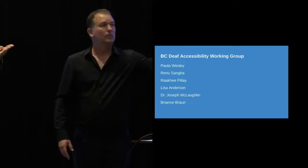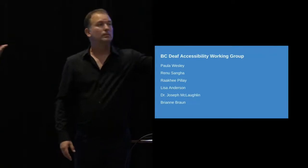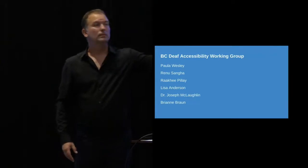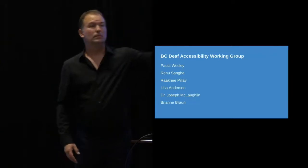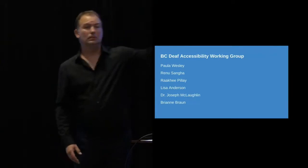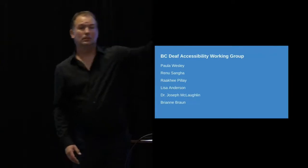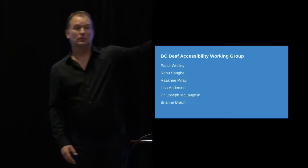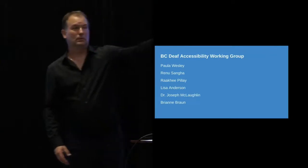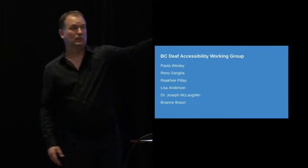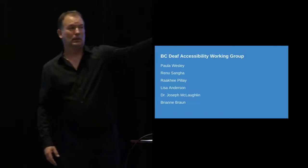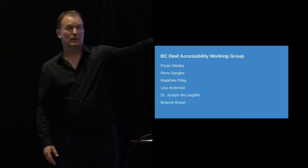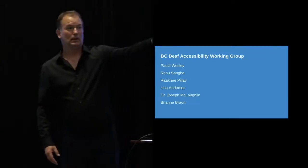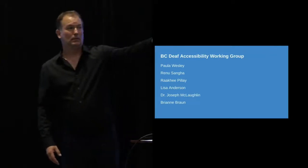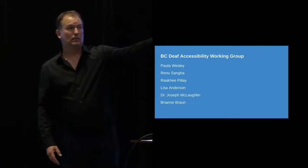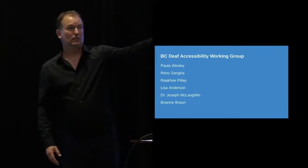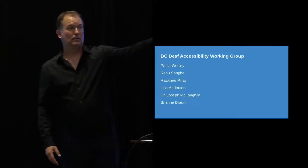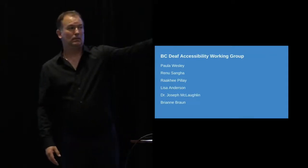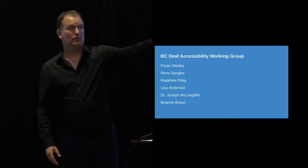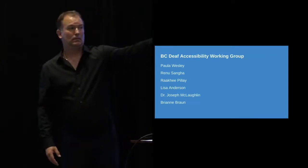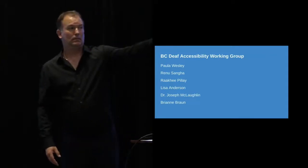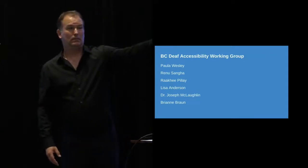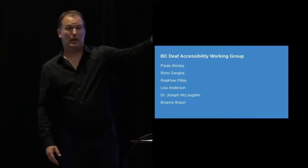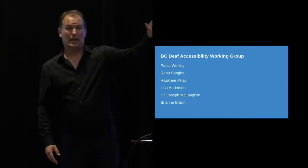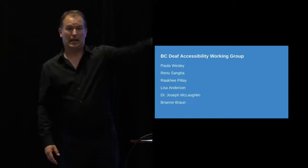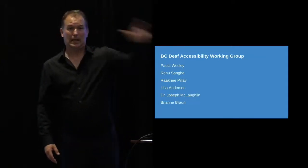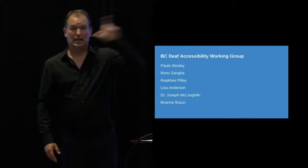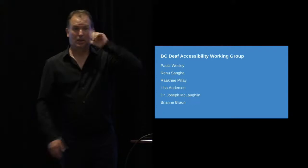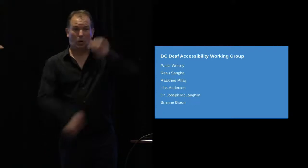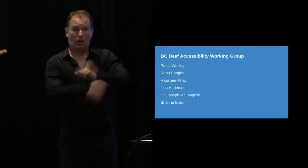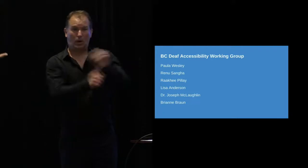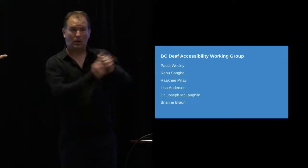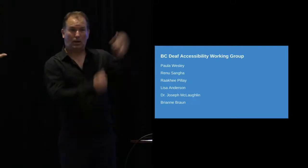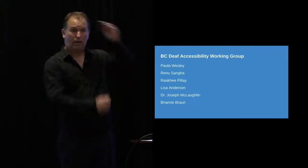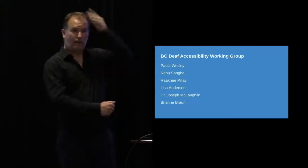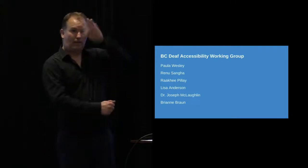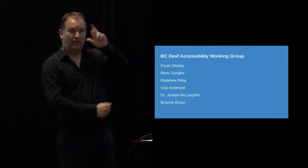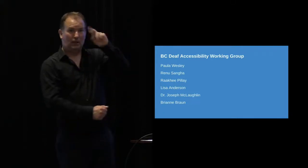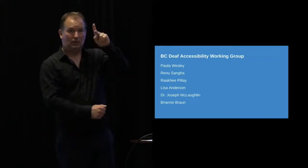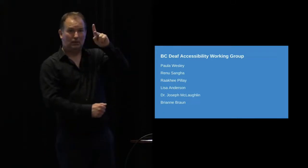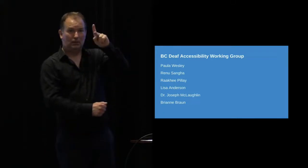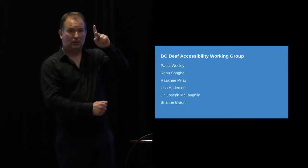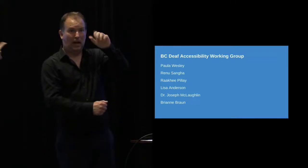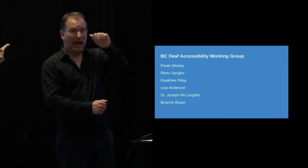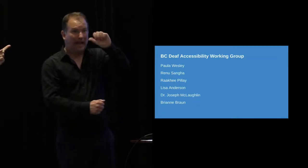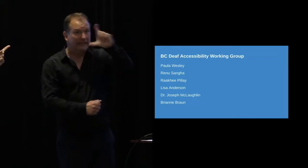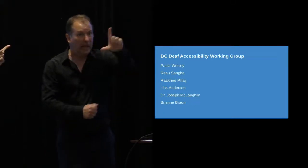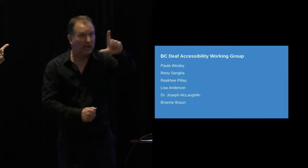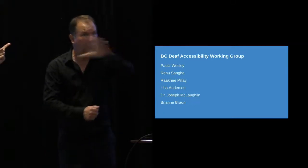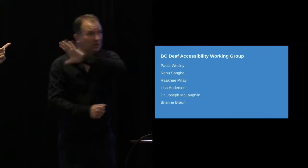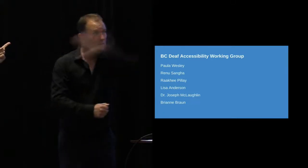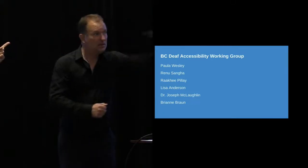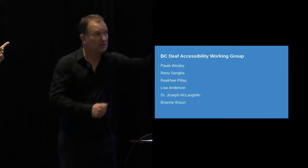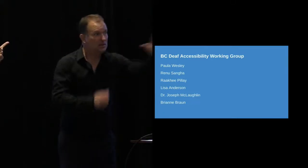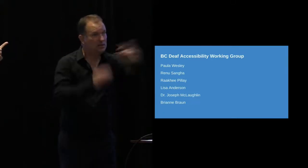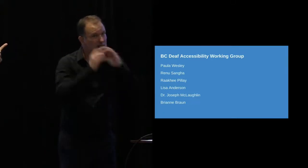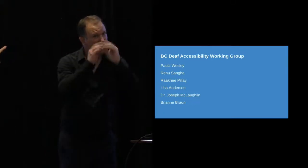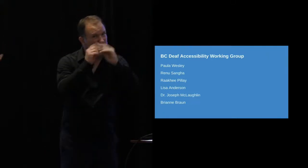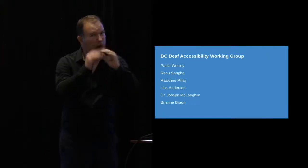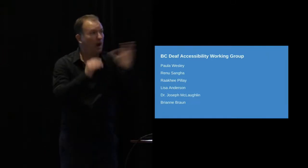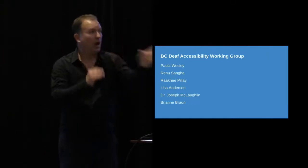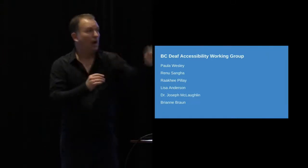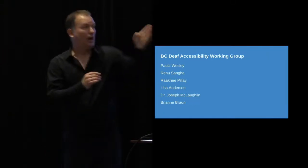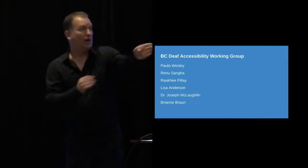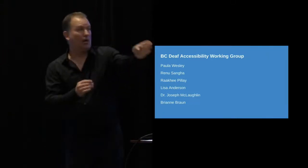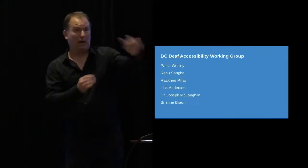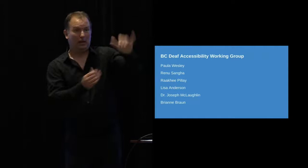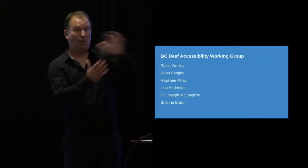Lisa Anderson was mentioned